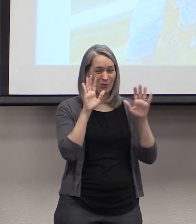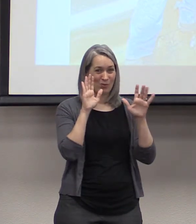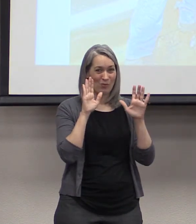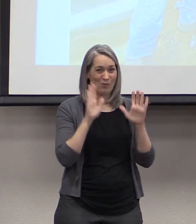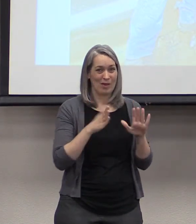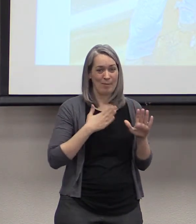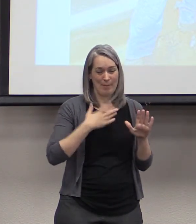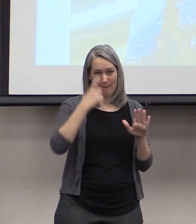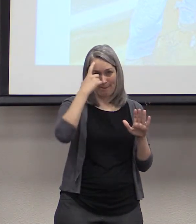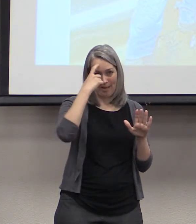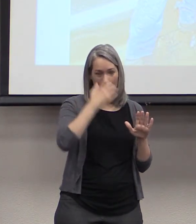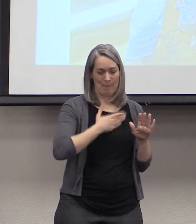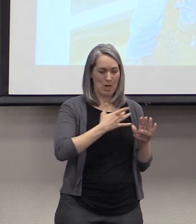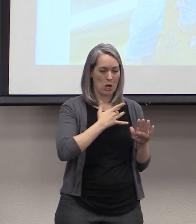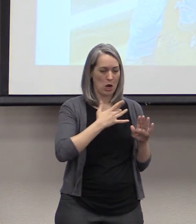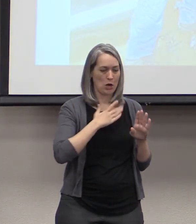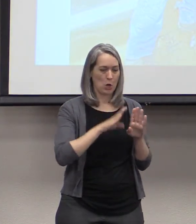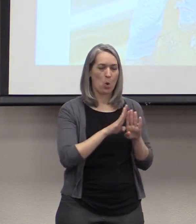up my mind and my heart.